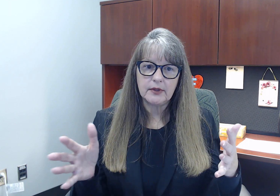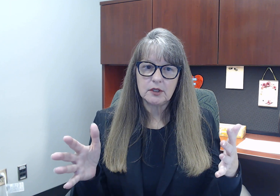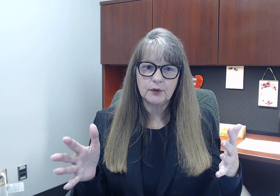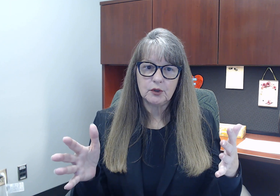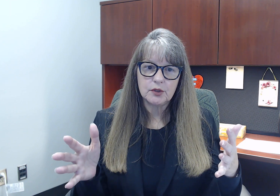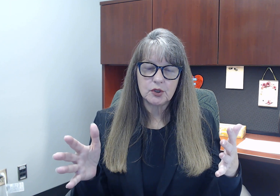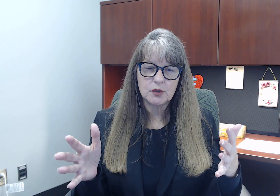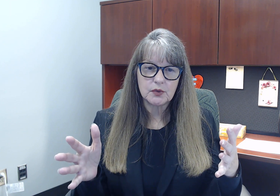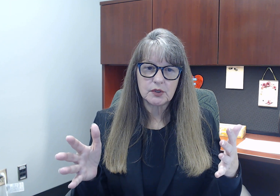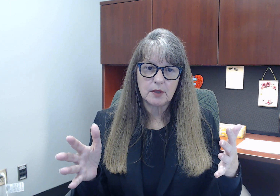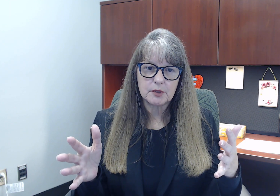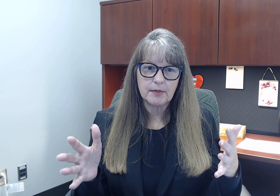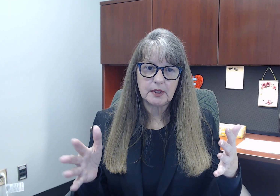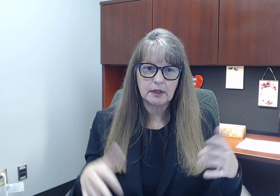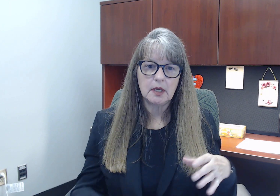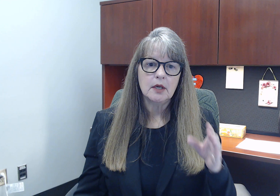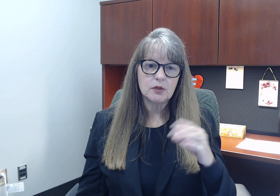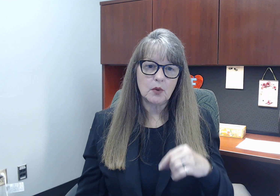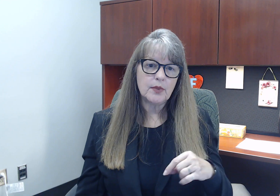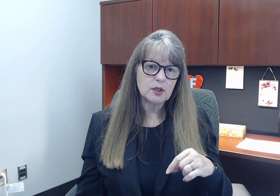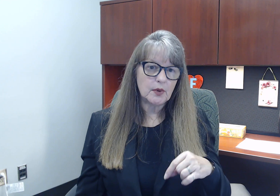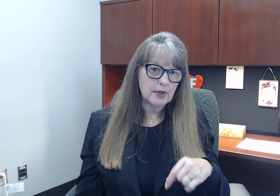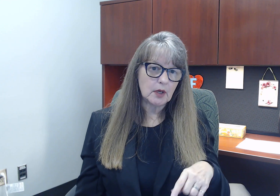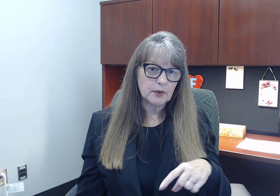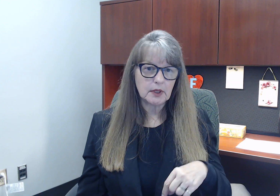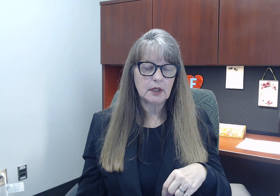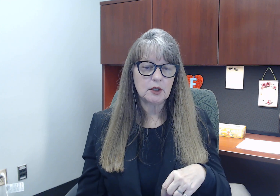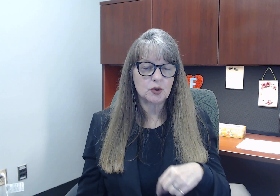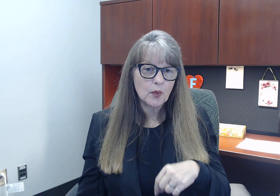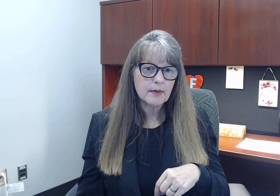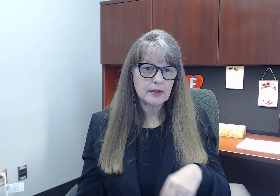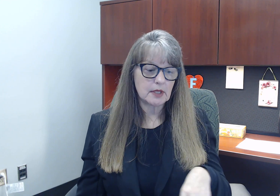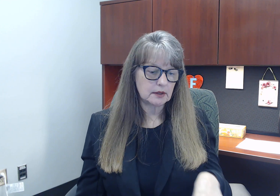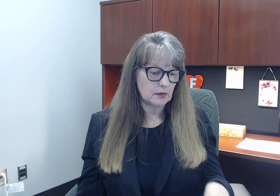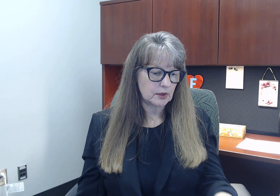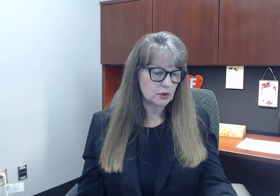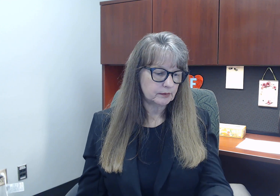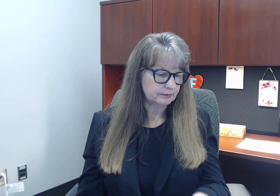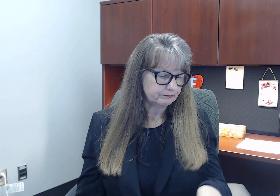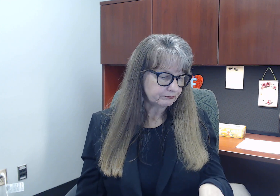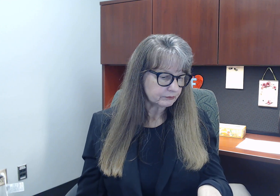different usages with the same spelling. So that's one thing I really enjoy about sign language.